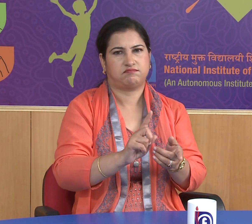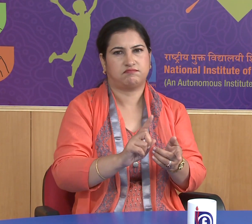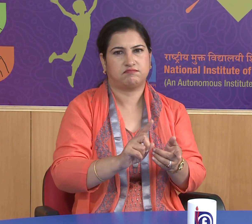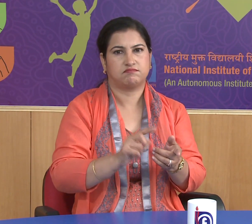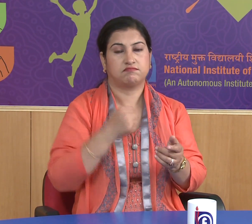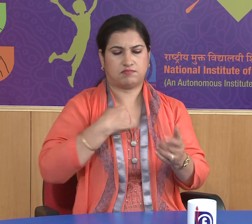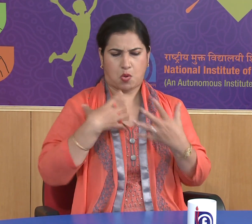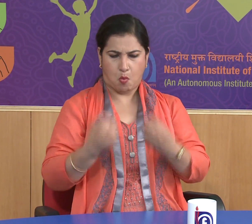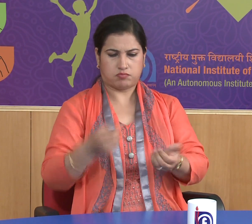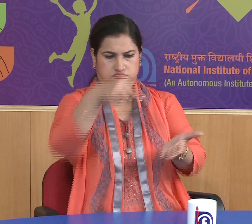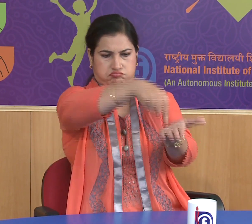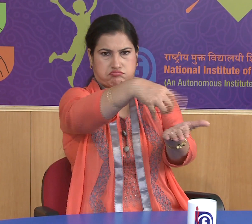demands or needs,